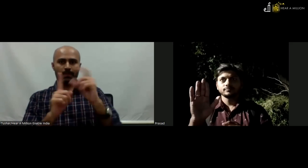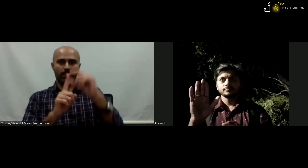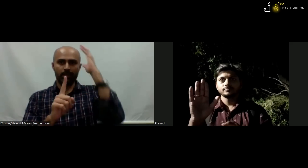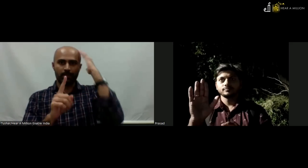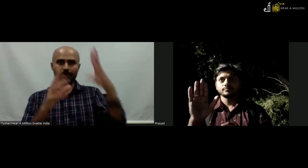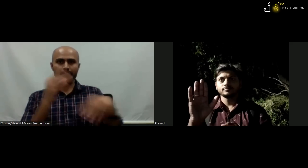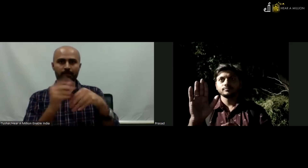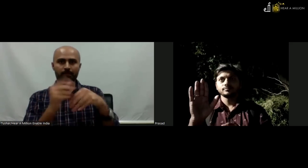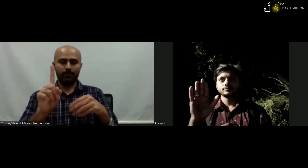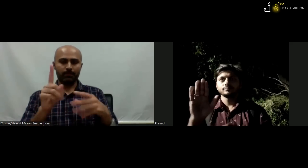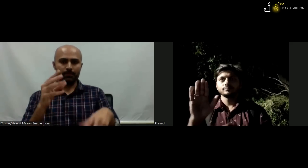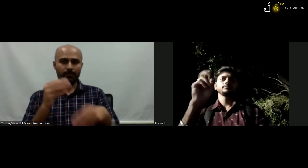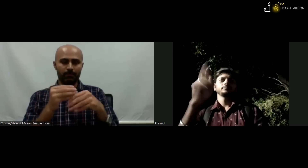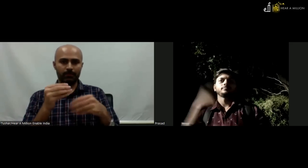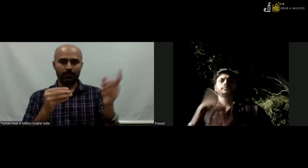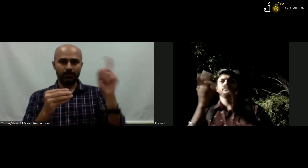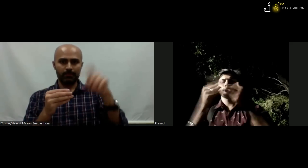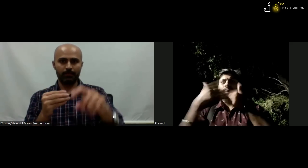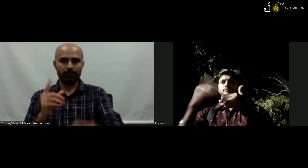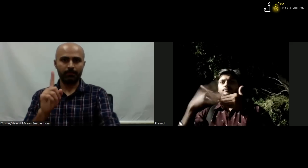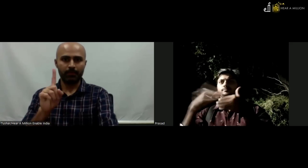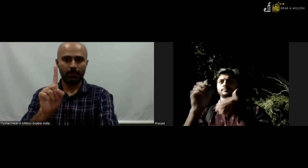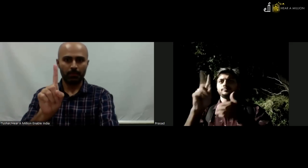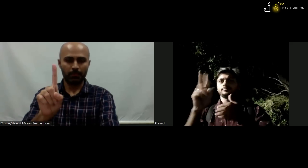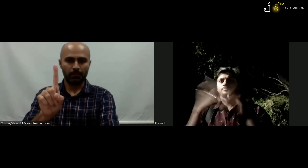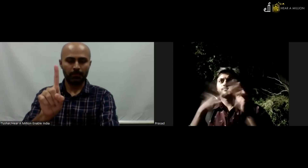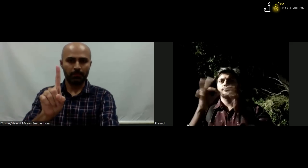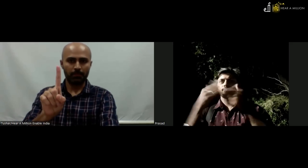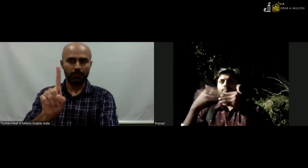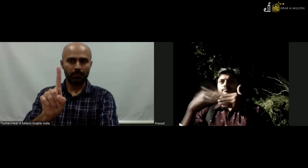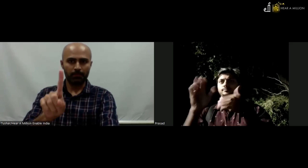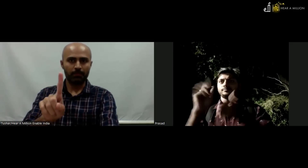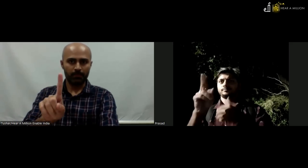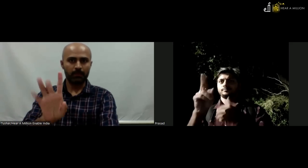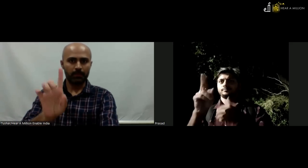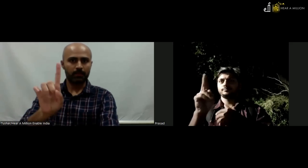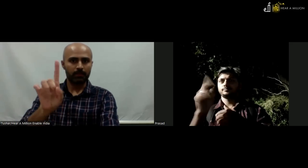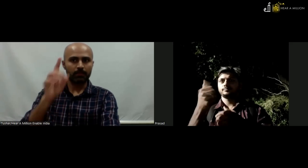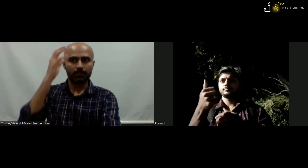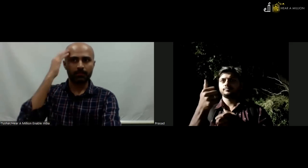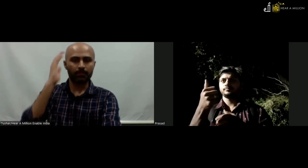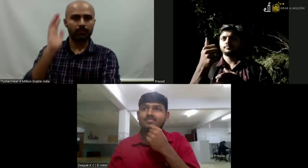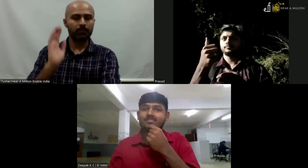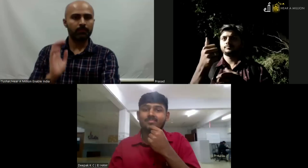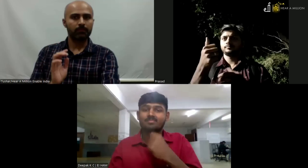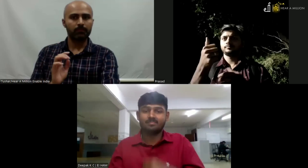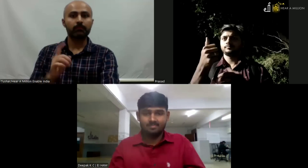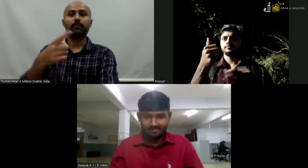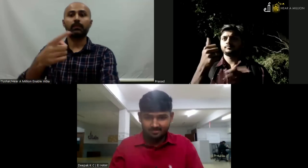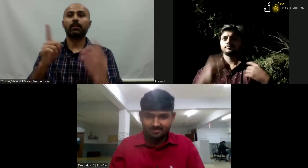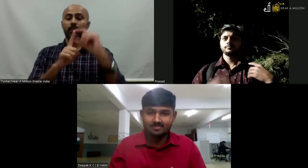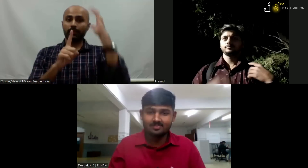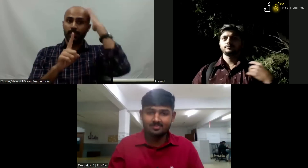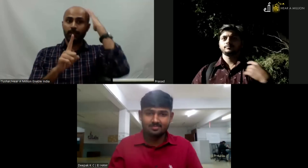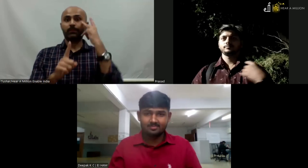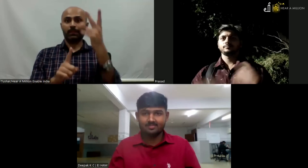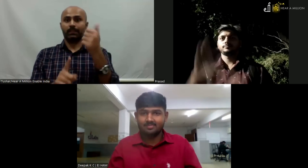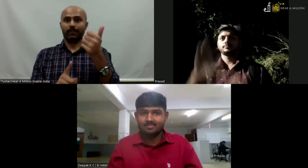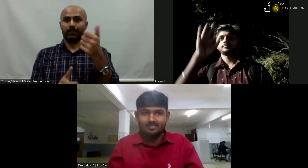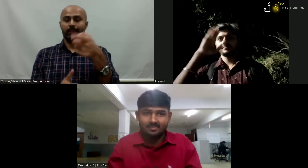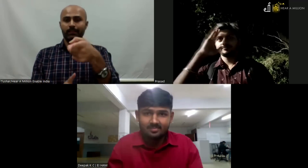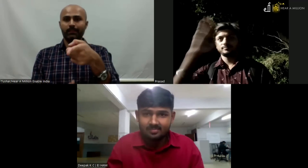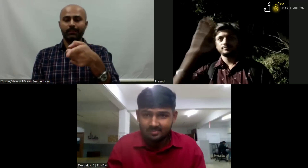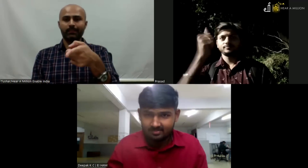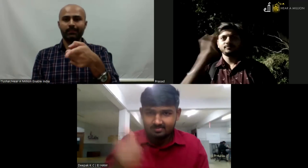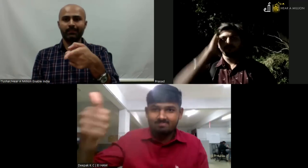Has Deepak joined? He's just joining. Just give us a second. Okay, no matter. I'll explain my point. Yes,